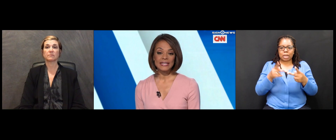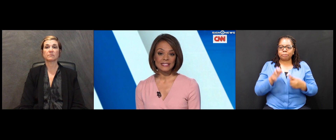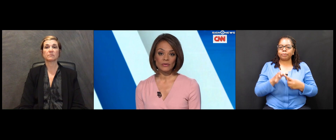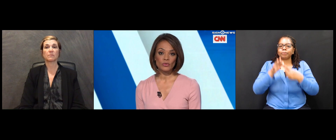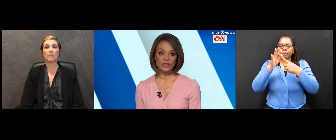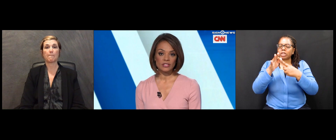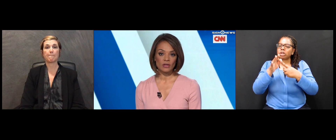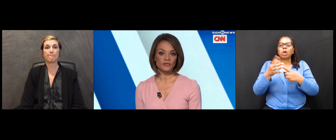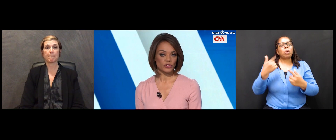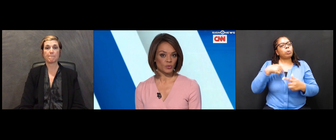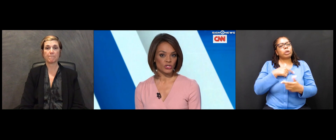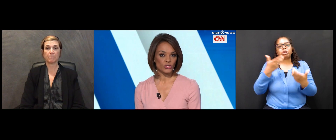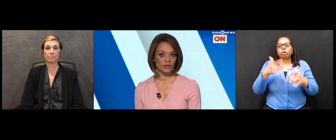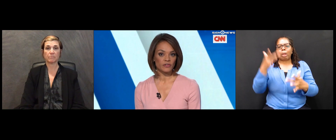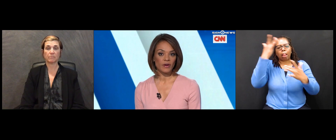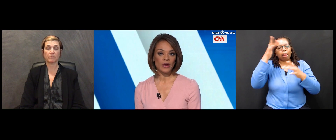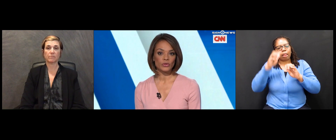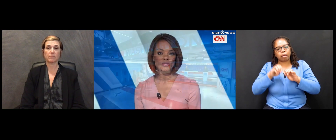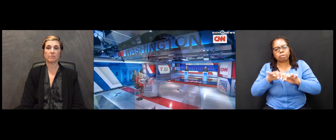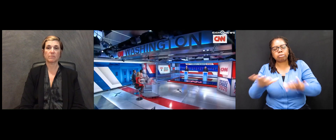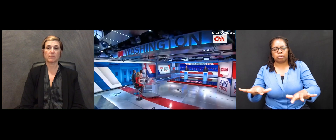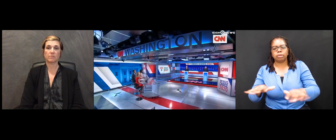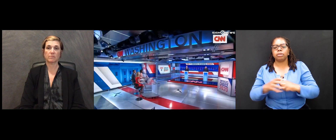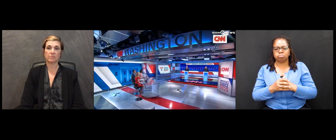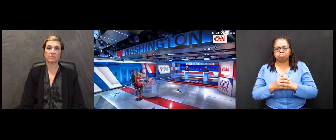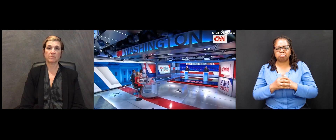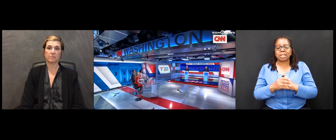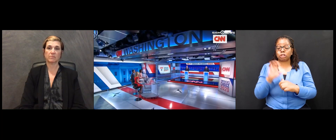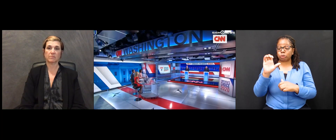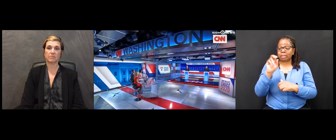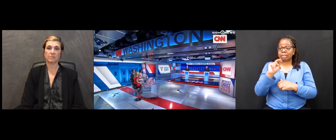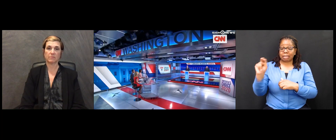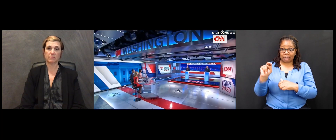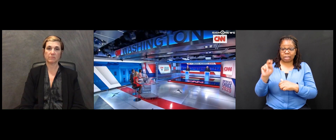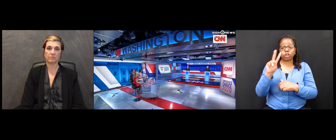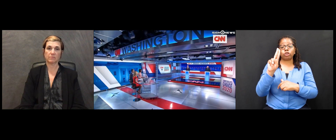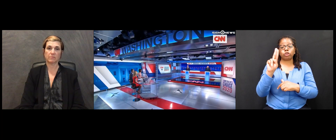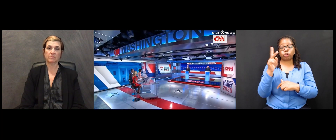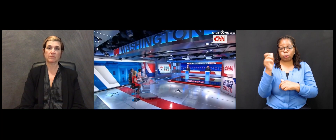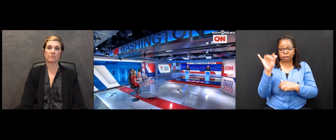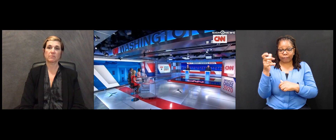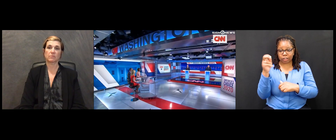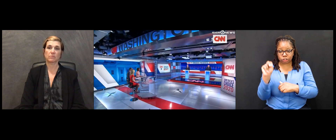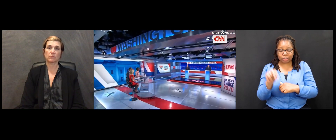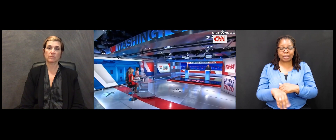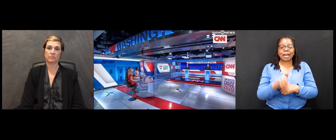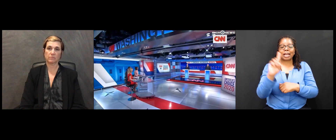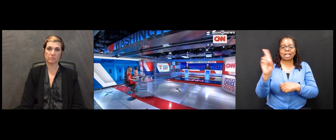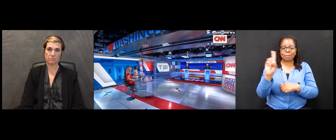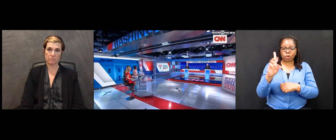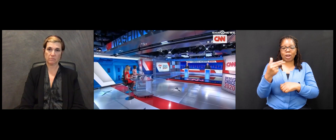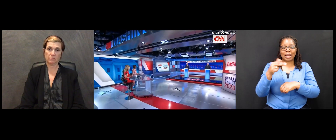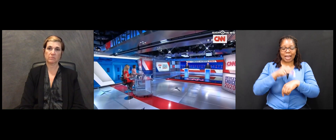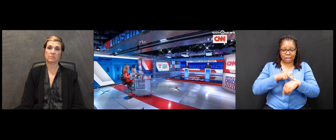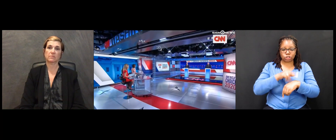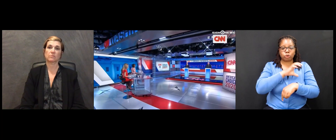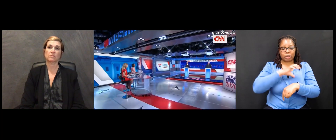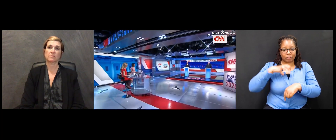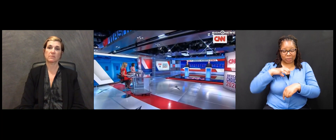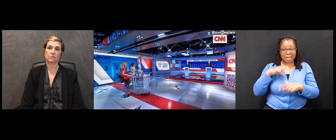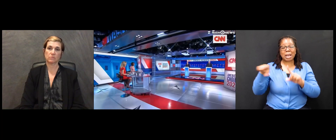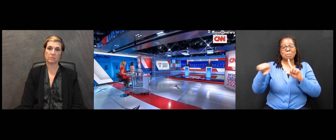reduce unnecessary risk of transmission of the virus, CNN, Univision, the Democratic National Committee, and the